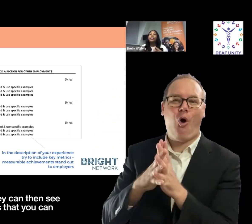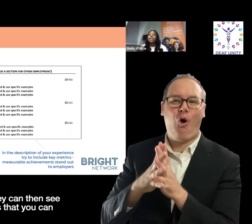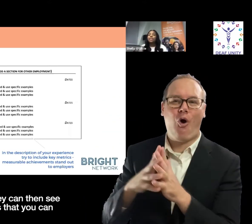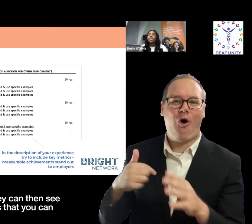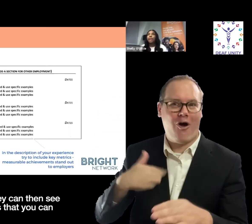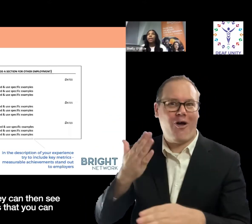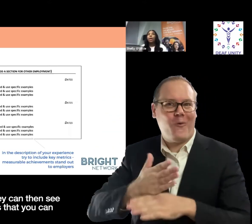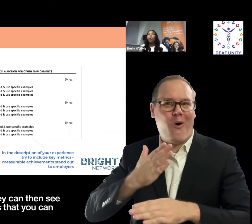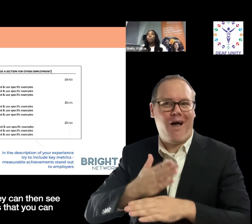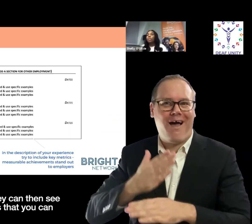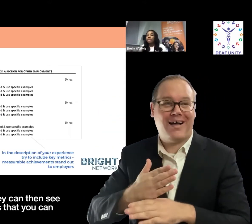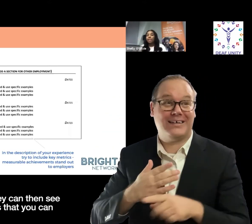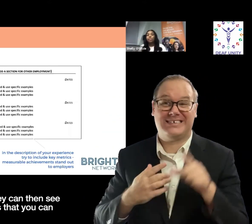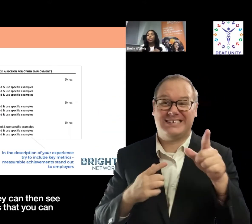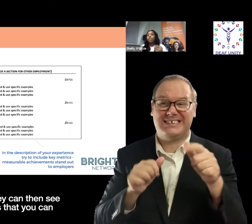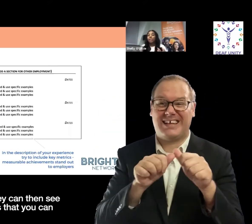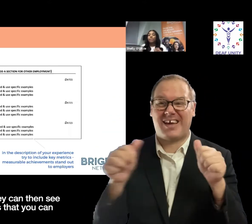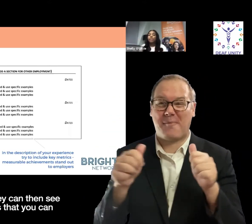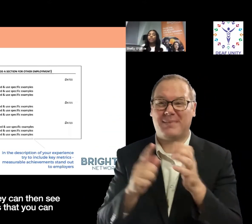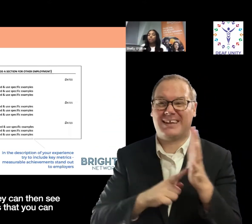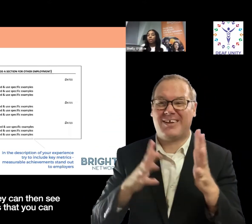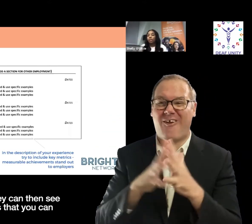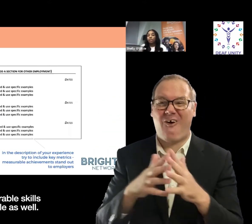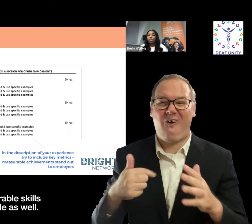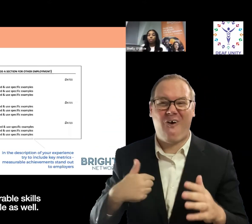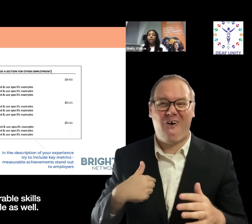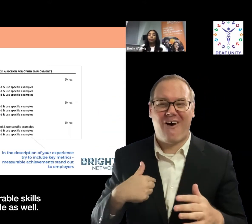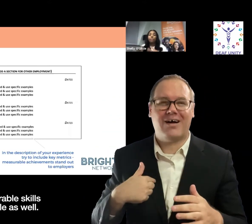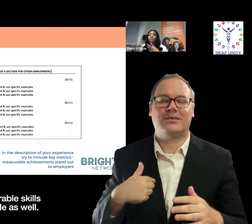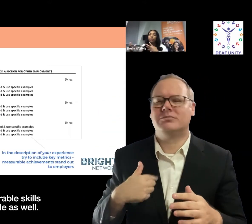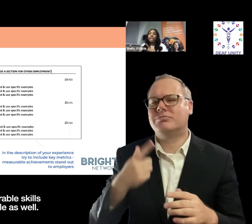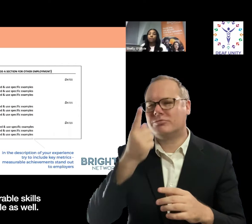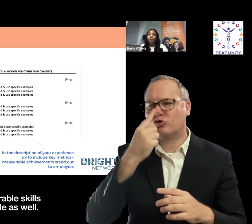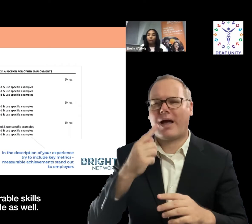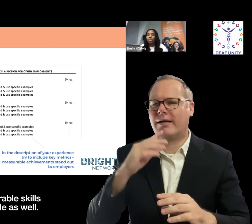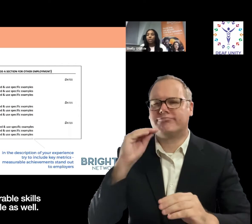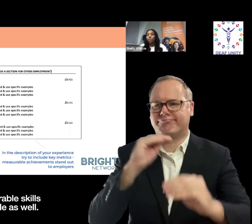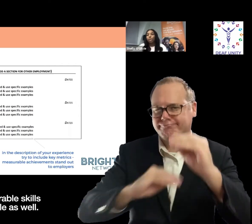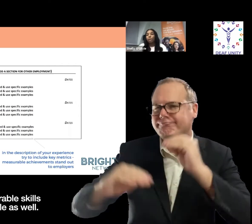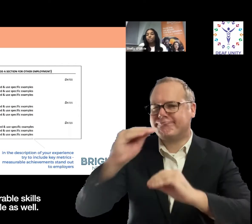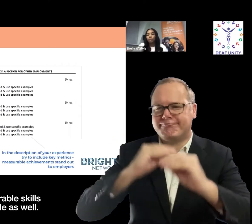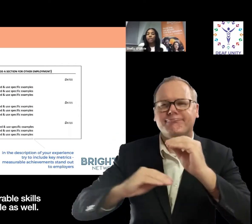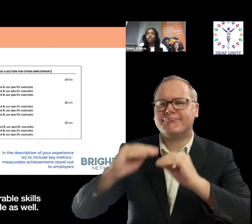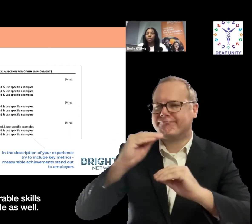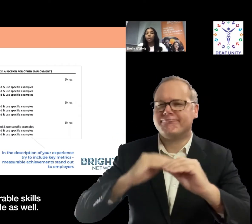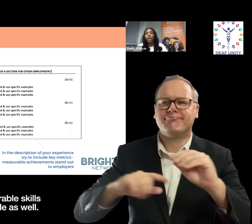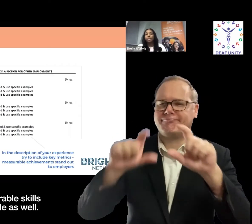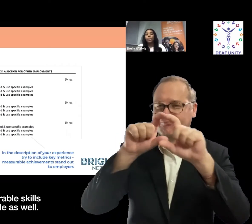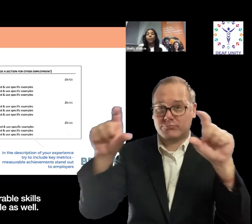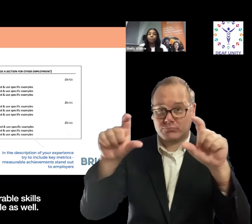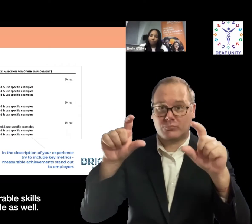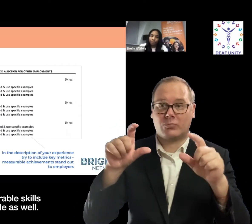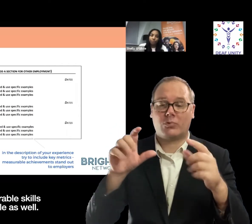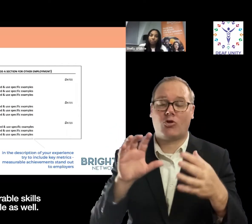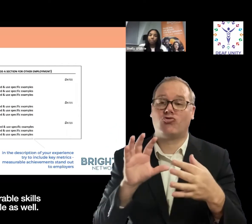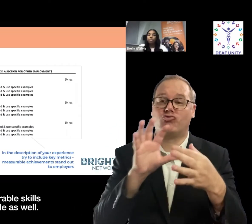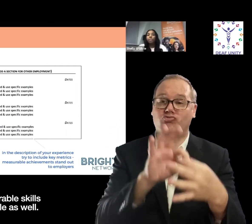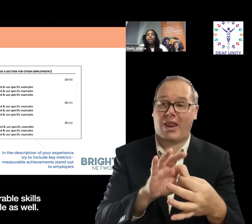then they can then see all the other skills and achievements that you can bring, and maybe the transferable skills that you'll be able to bring into the role as well.